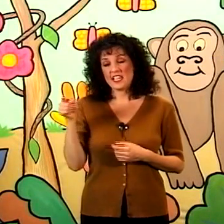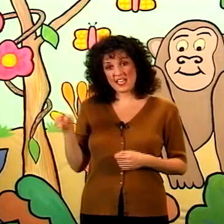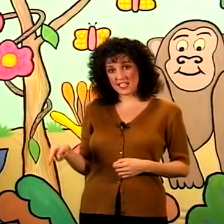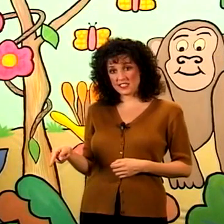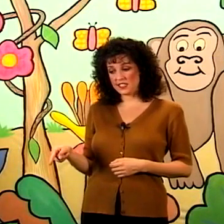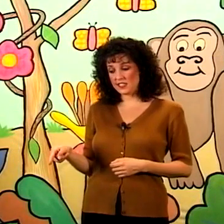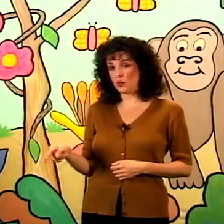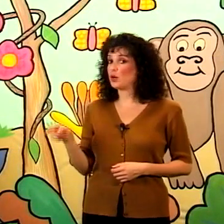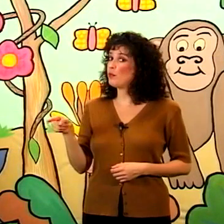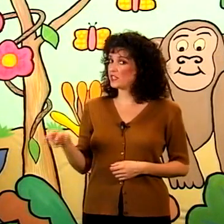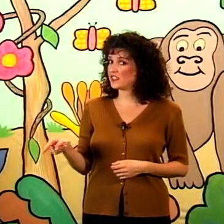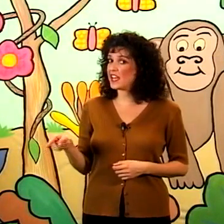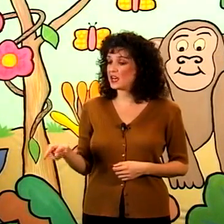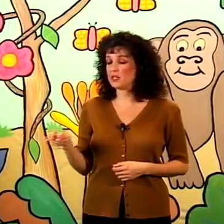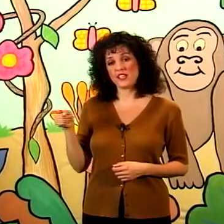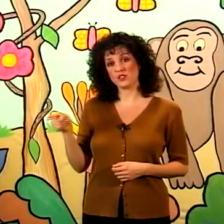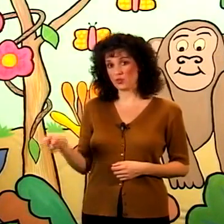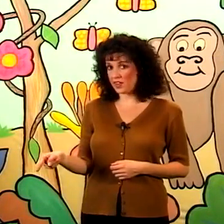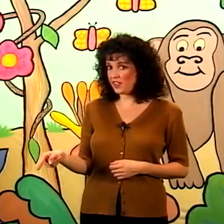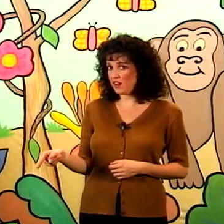It. Now, you want to point to that animal like it's right there.